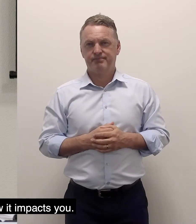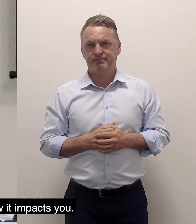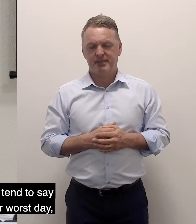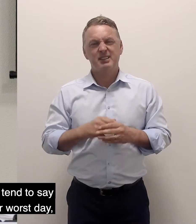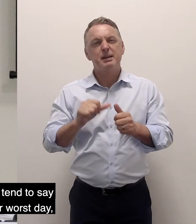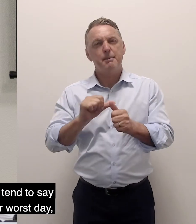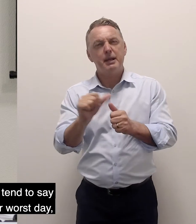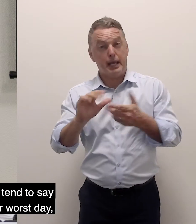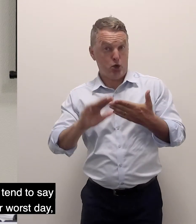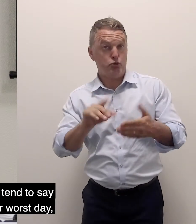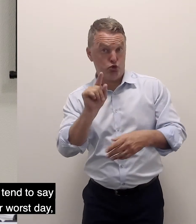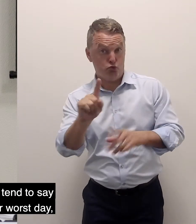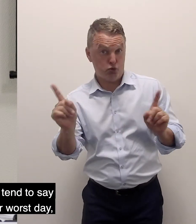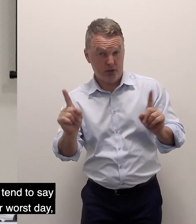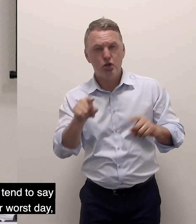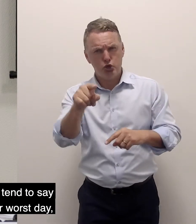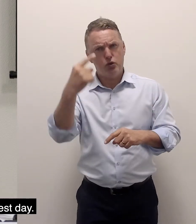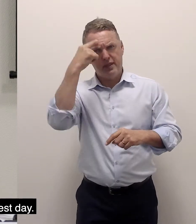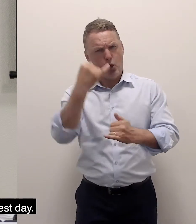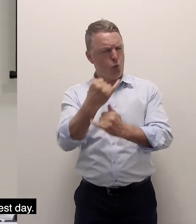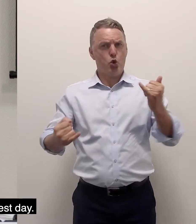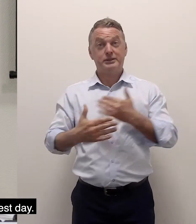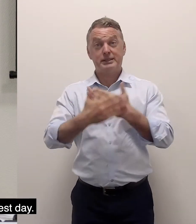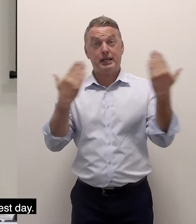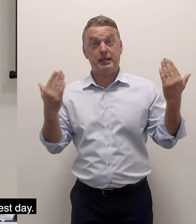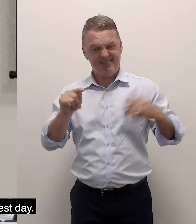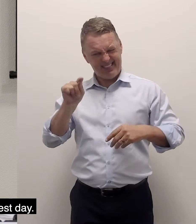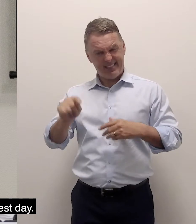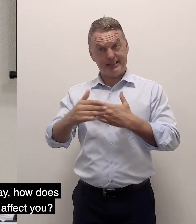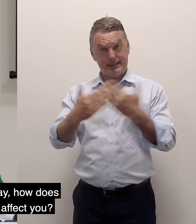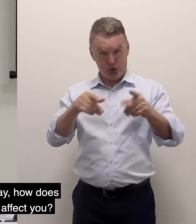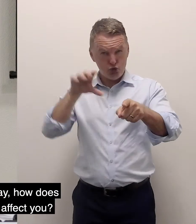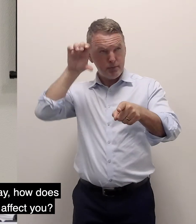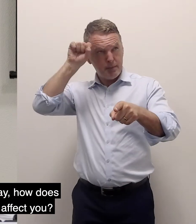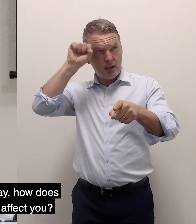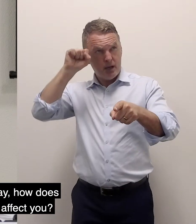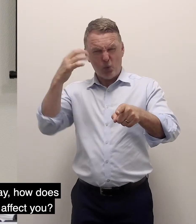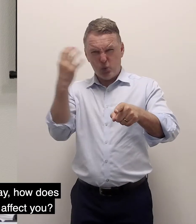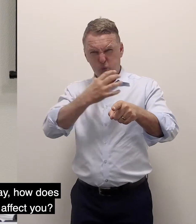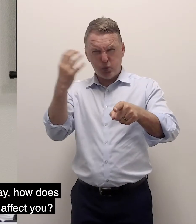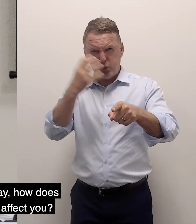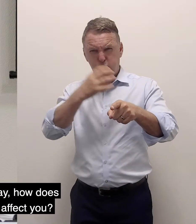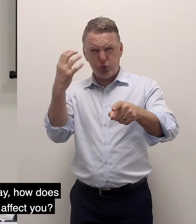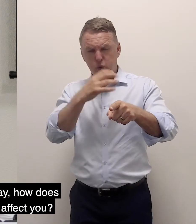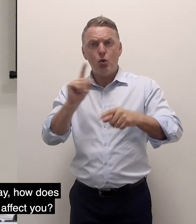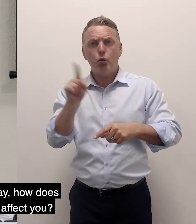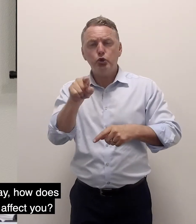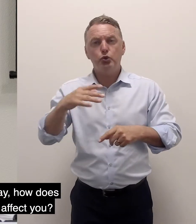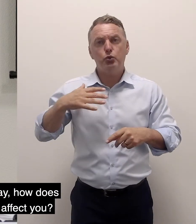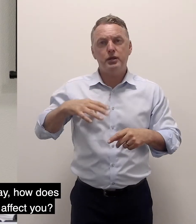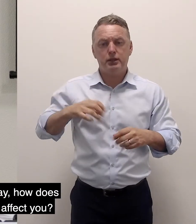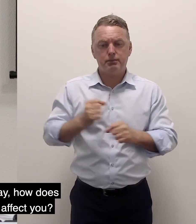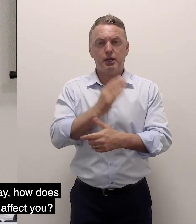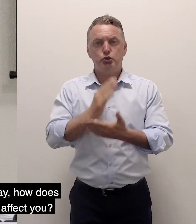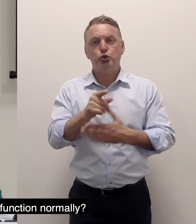how it impacts you, and what they tend to say is think of your worst day, not your best day. Your worst day, how does your